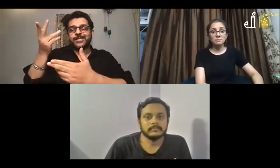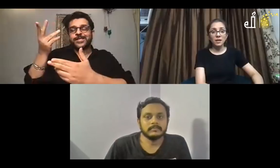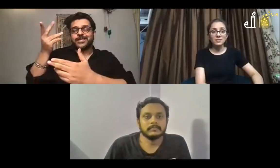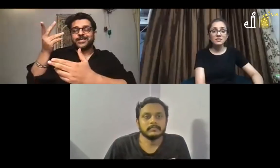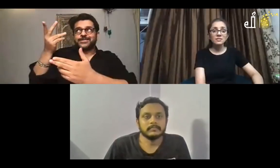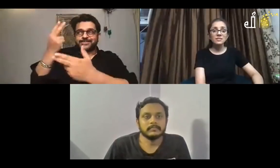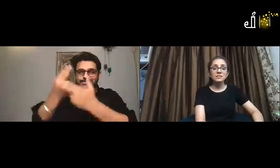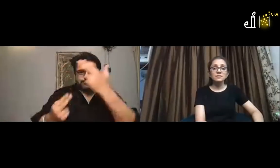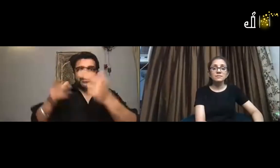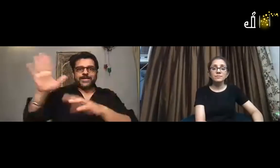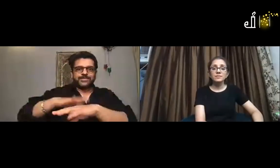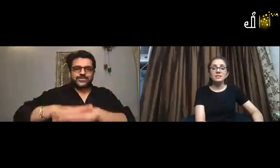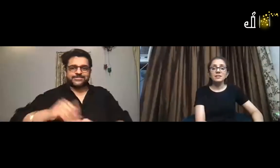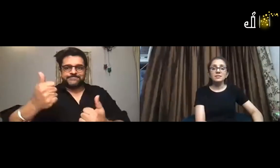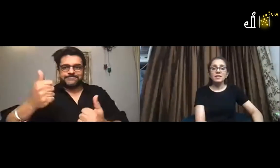cochlear implant